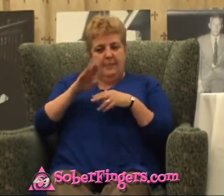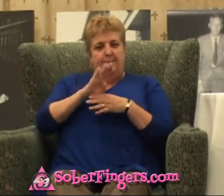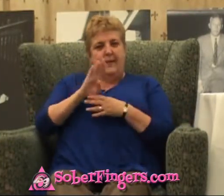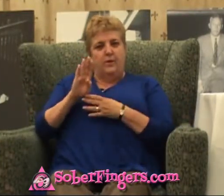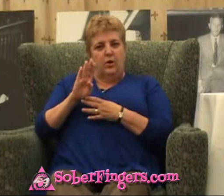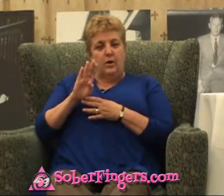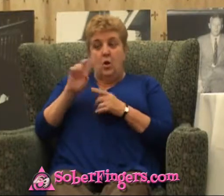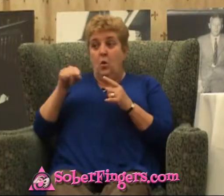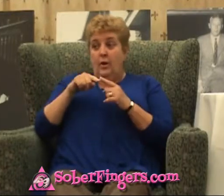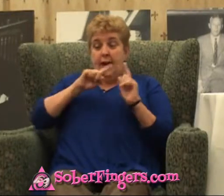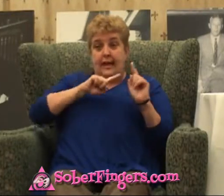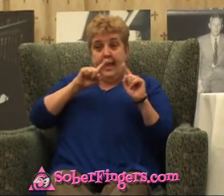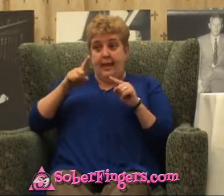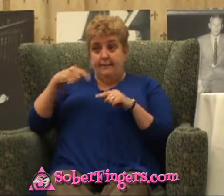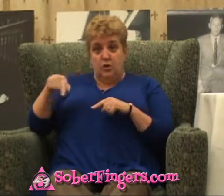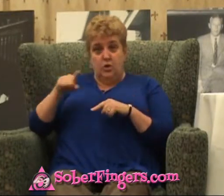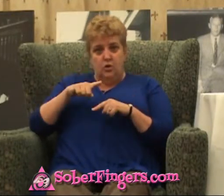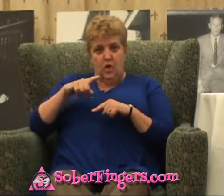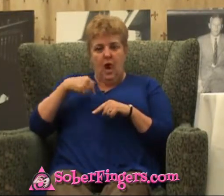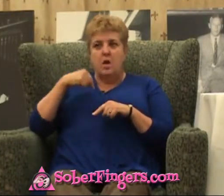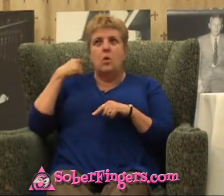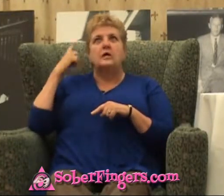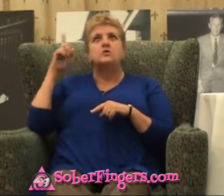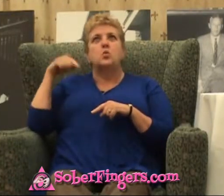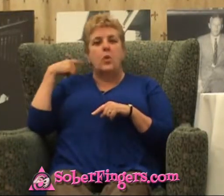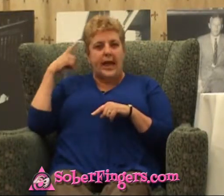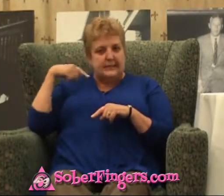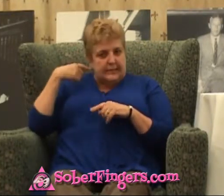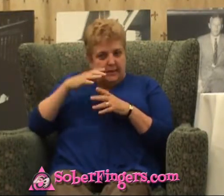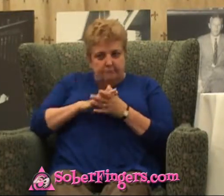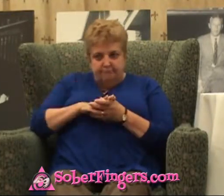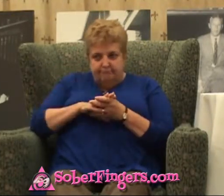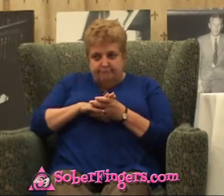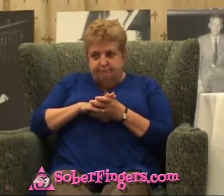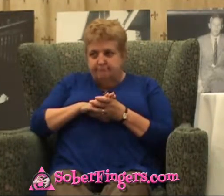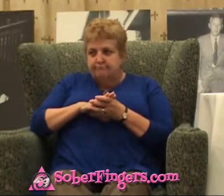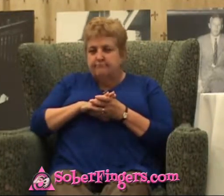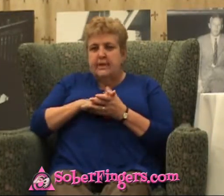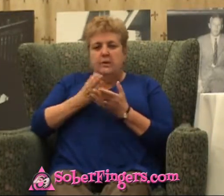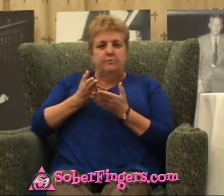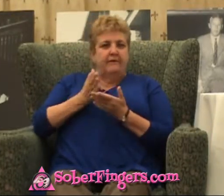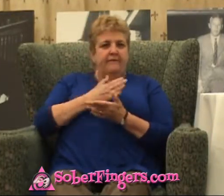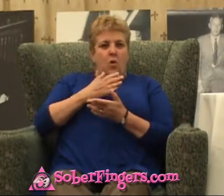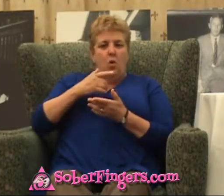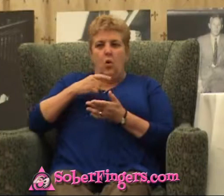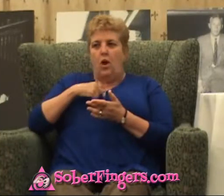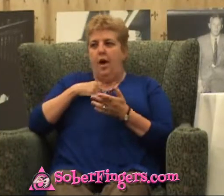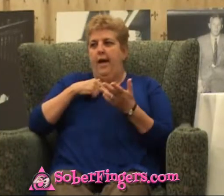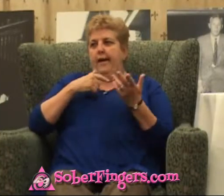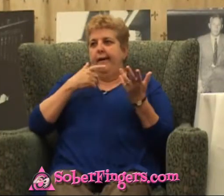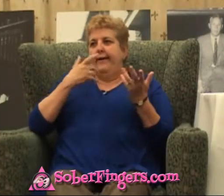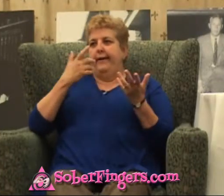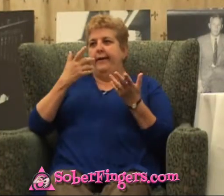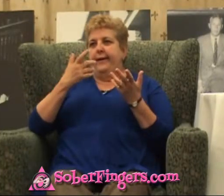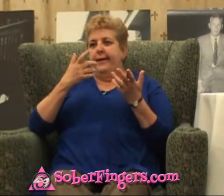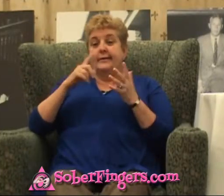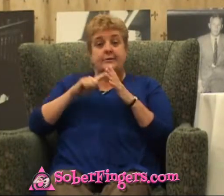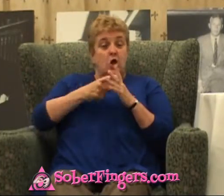I was absolutely crazy. Long before I had taken, you know, any serious drinks of alcohol. I had this